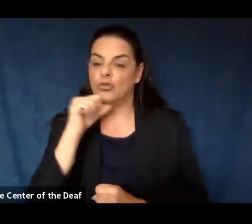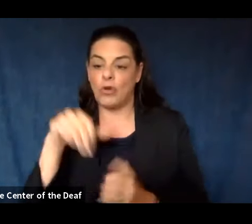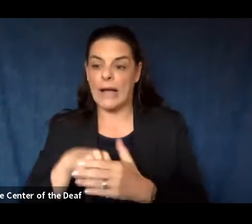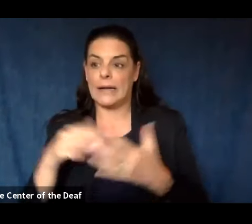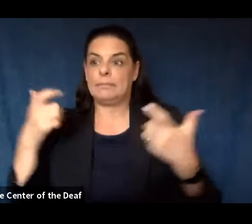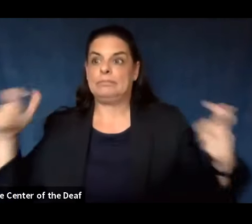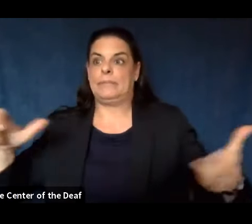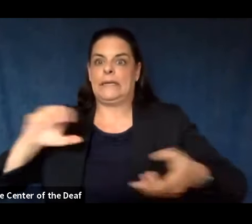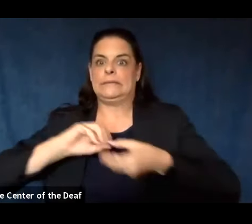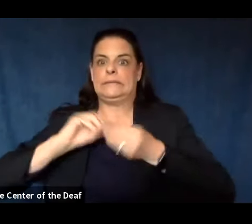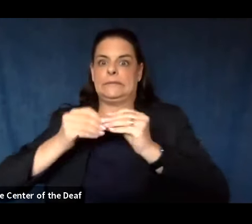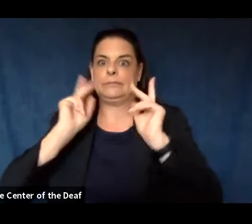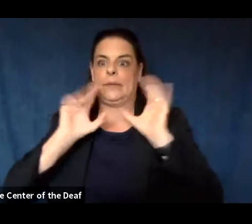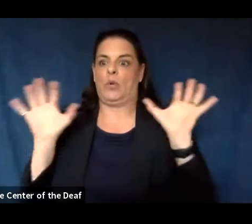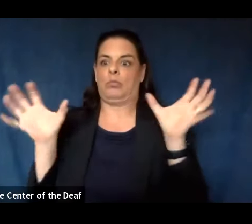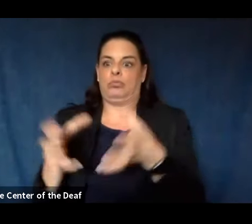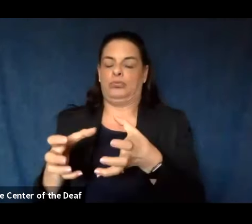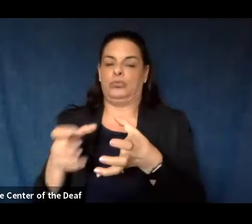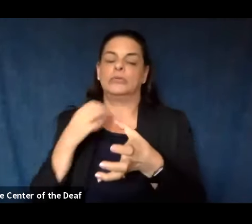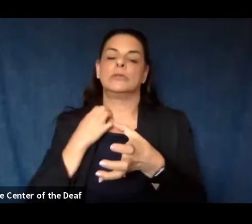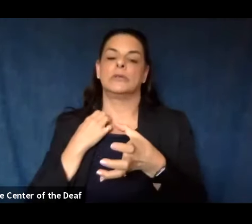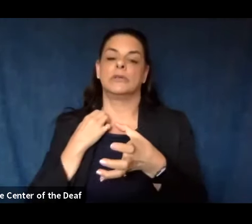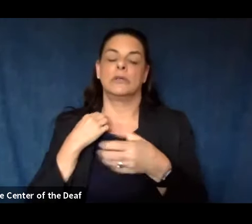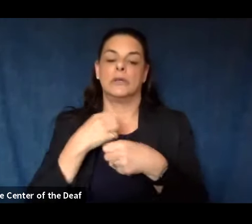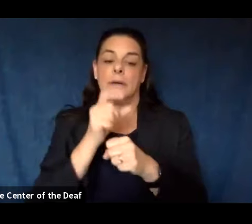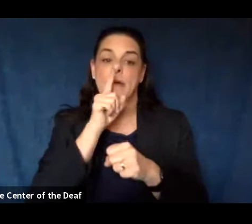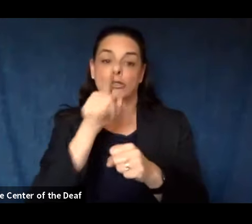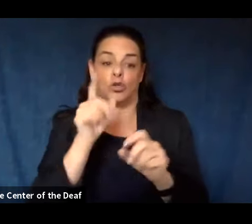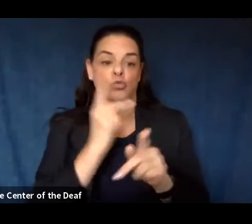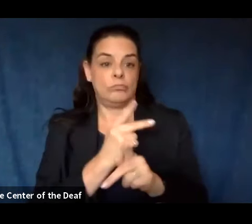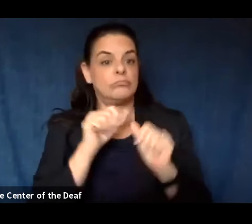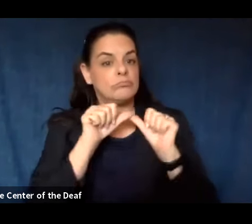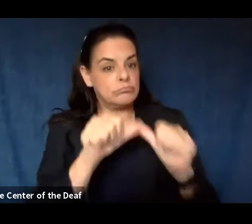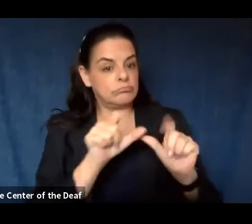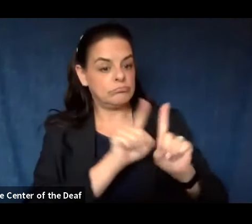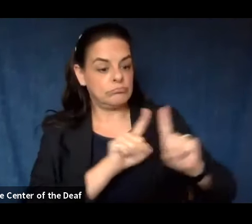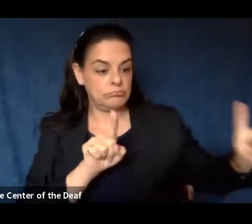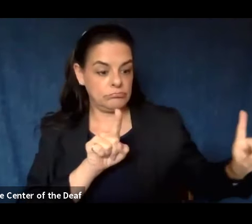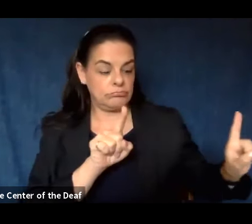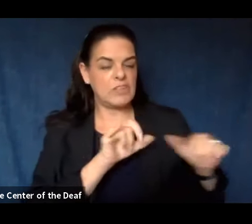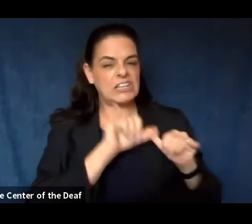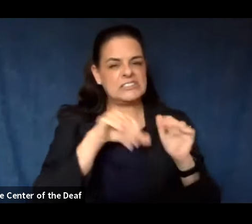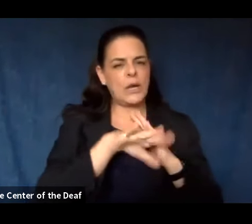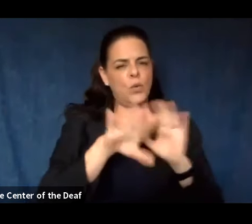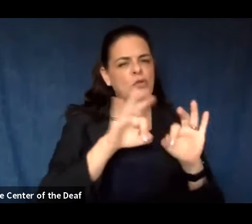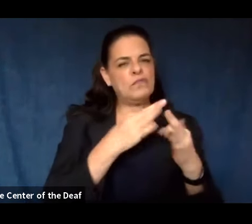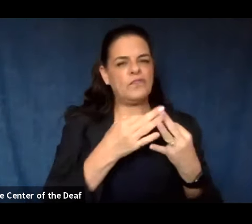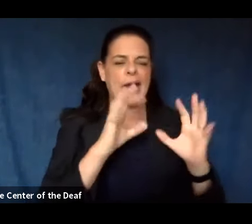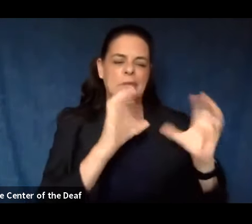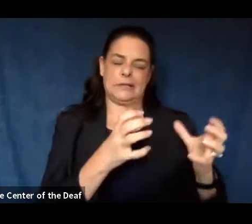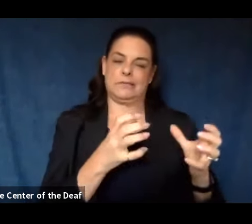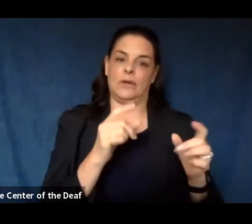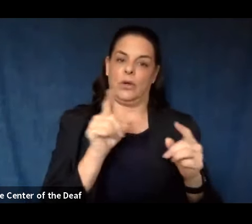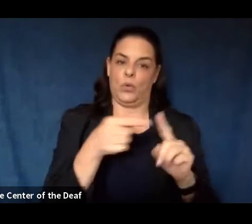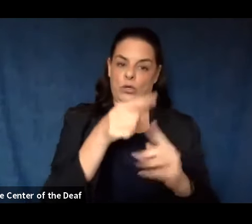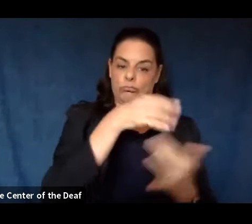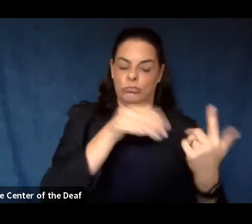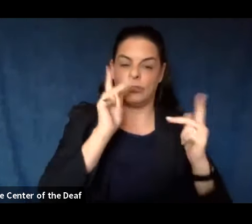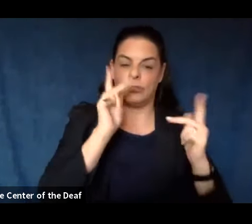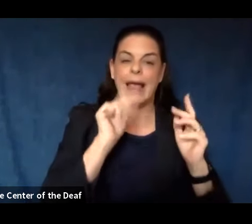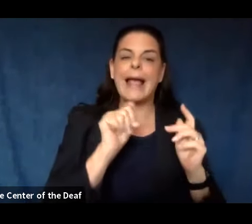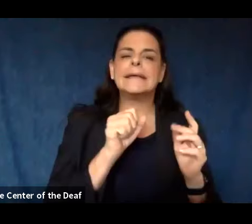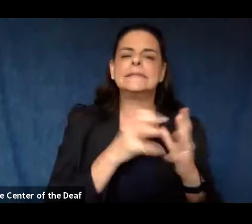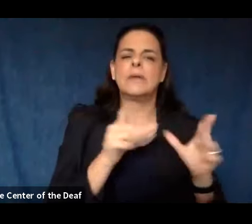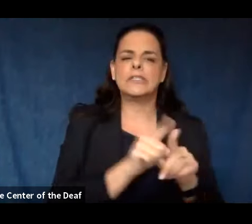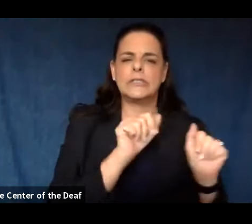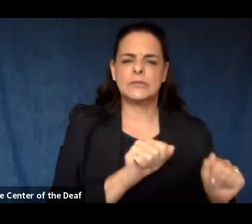crowds, that you are keeping distance and staying within your family unit when you are with other people as much as possible,